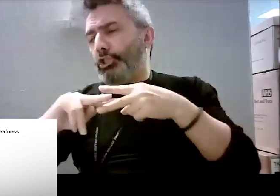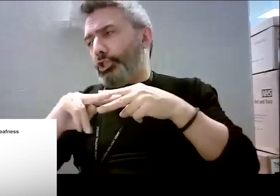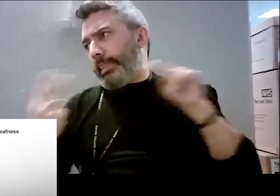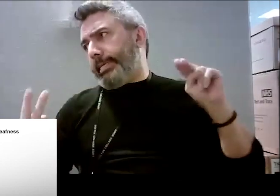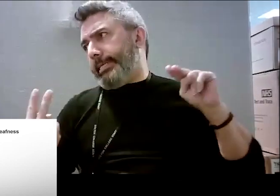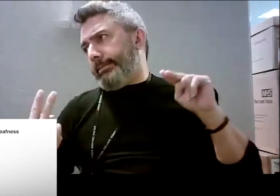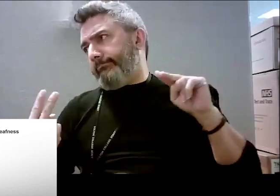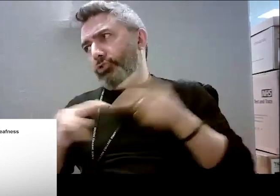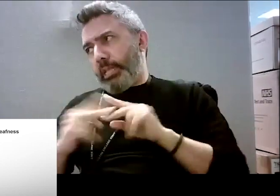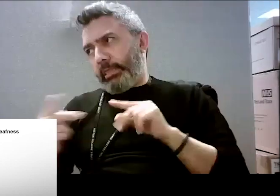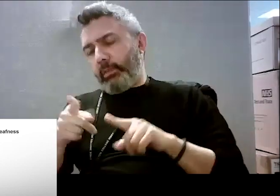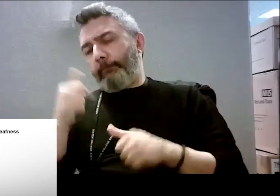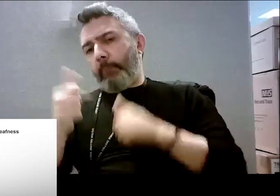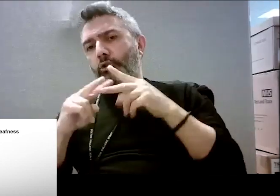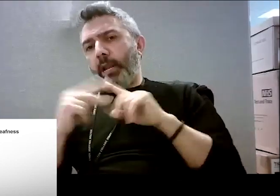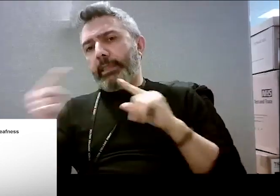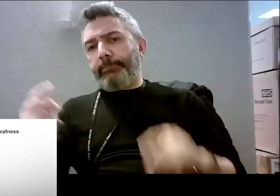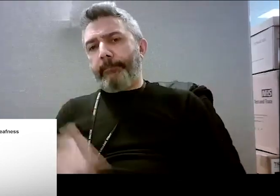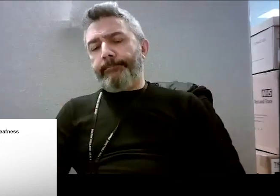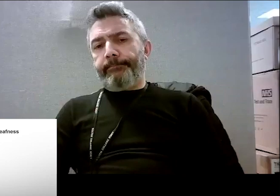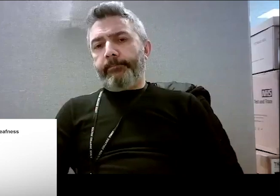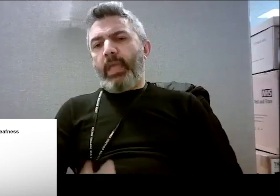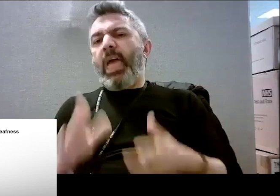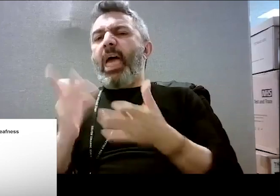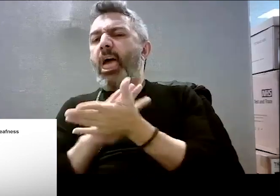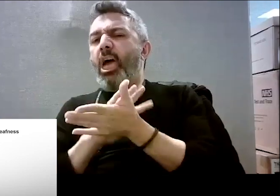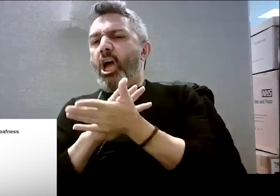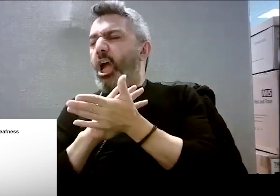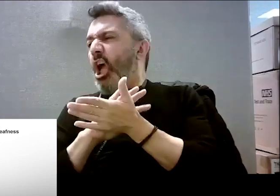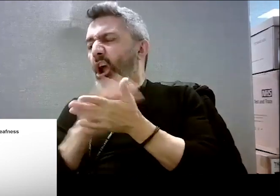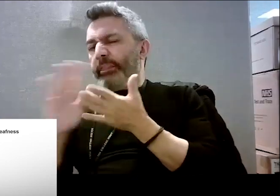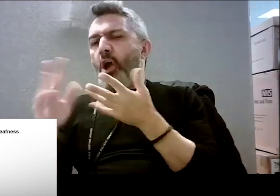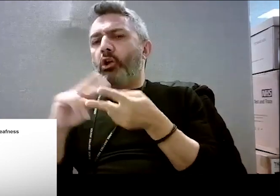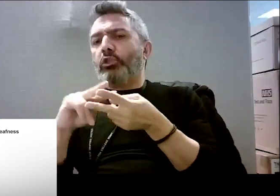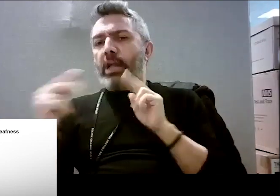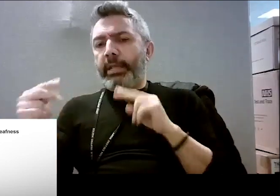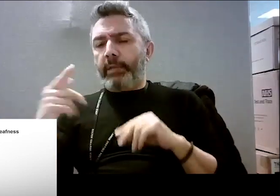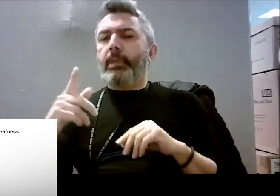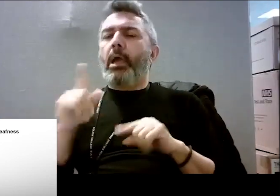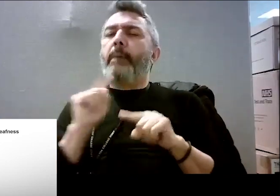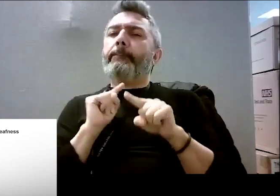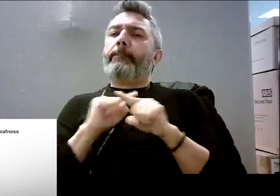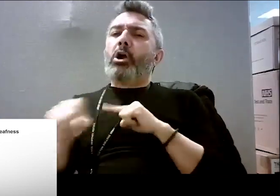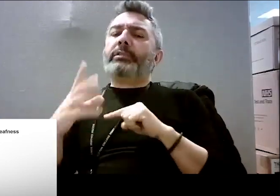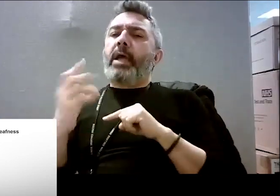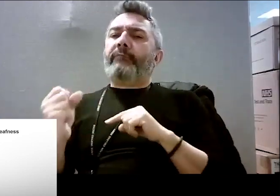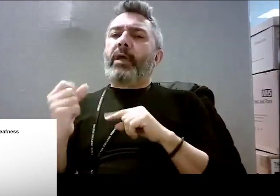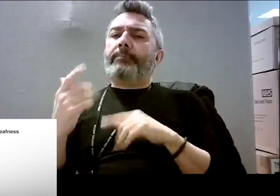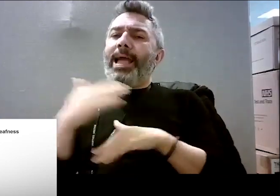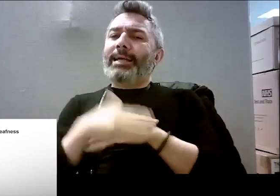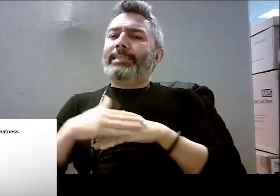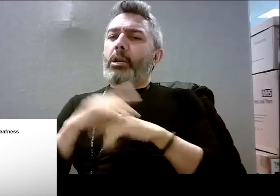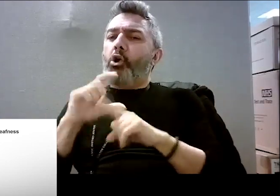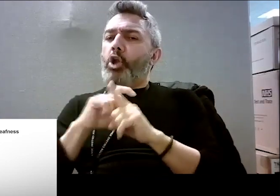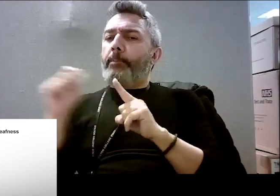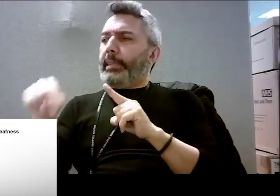It could be genetic. You could be predisposed to be deaf through